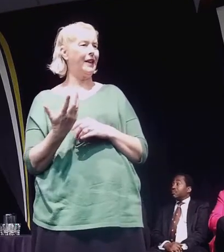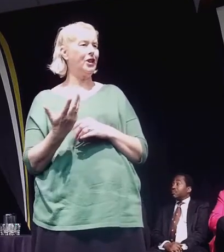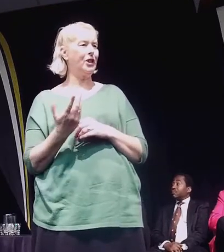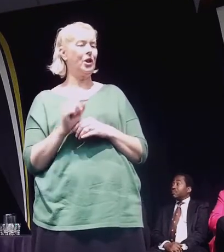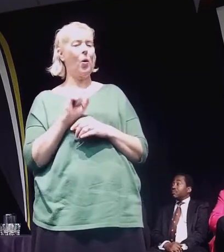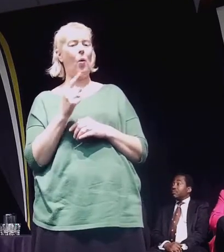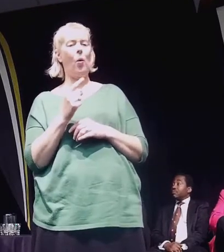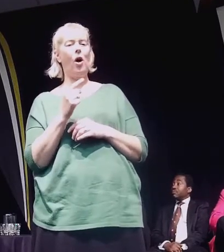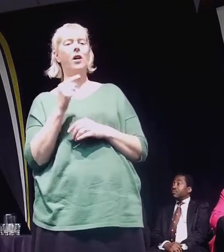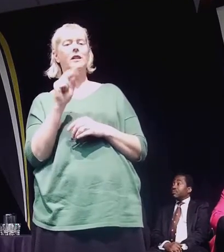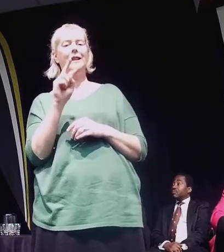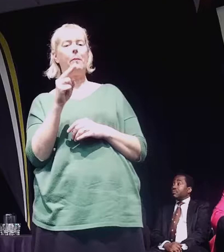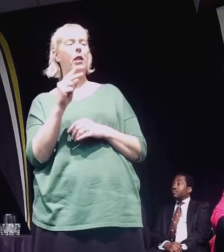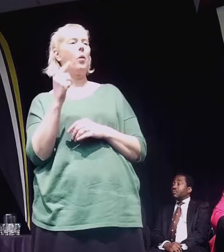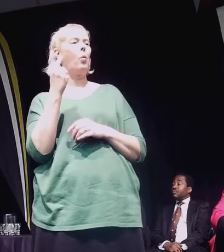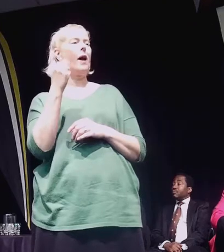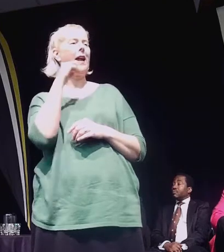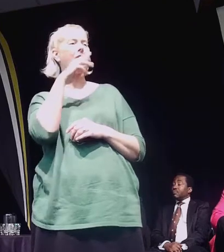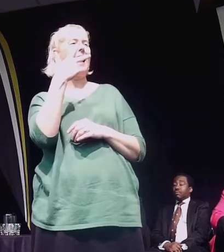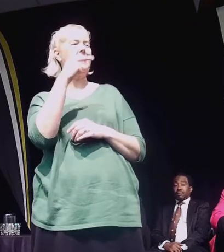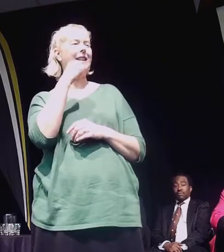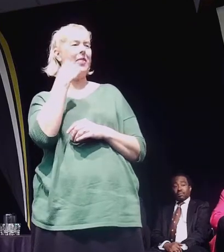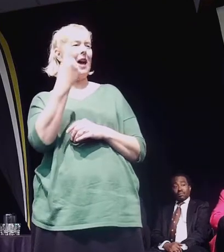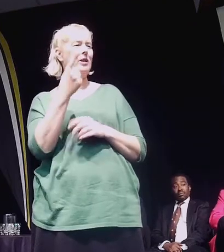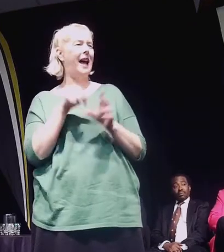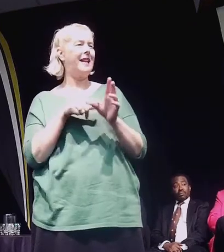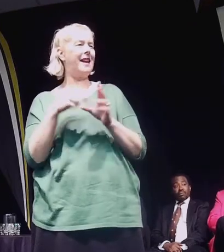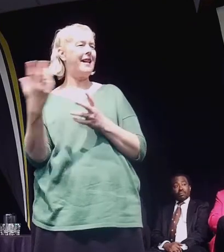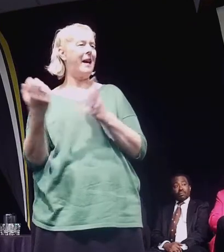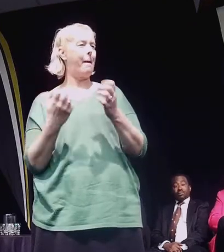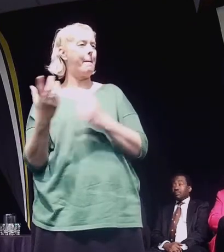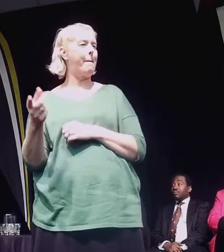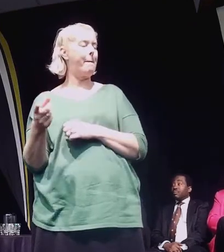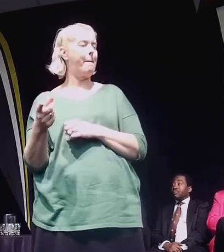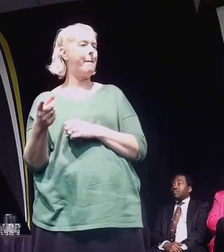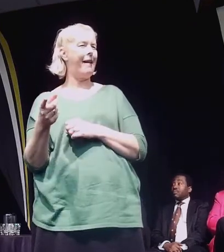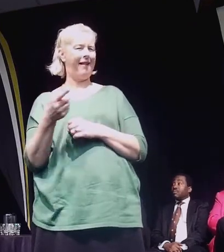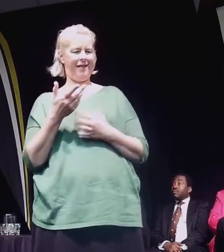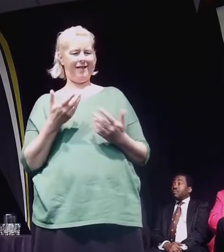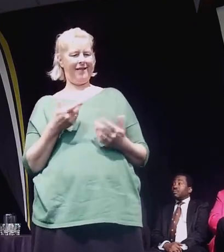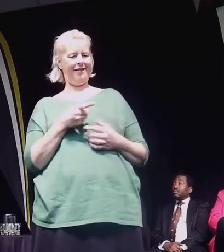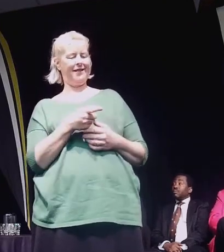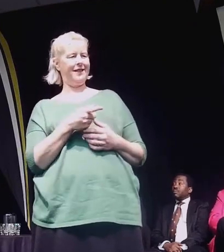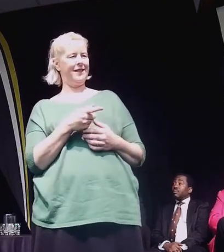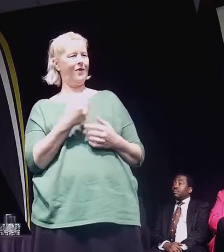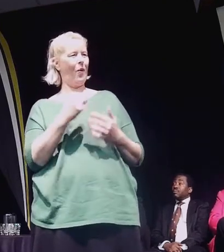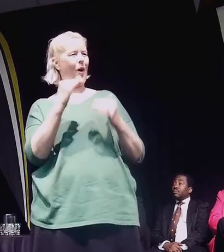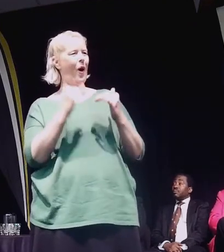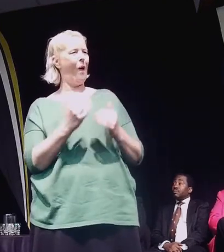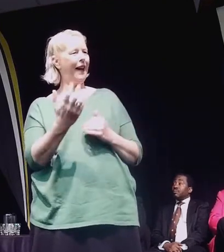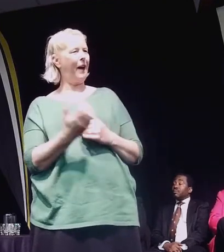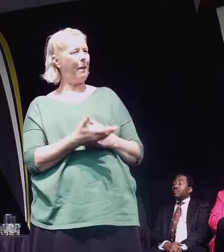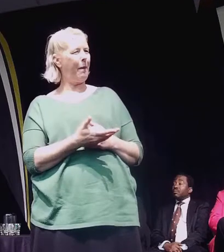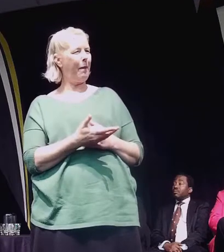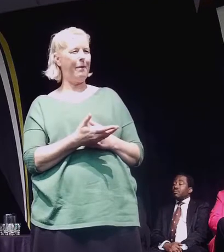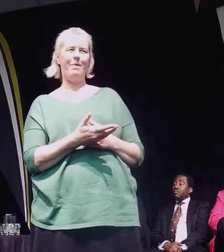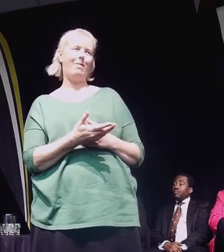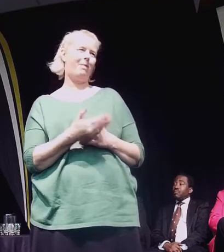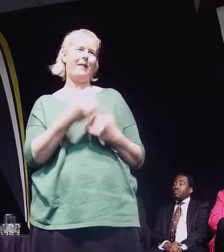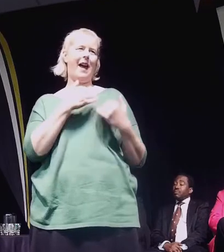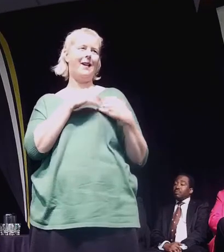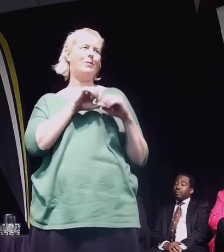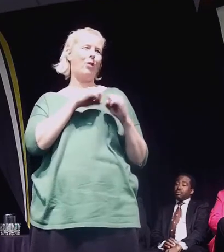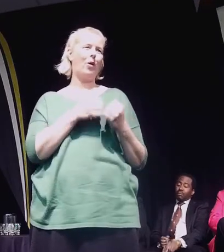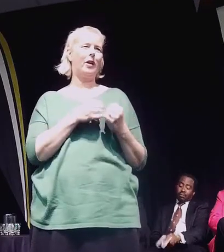low income. How disheartened I was, broken. You know, The model I looked at is the